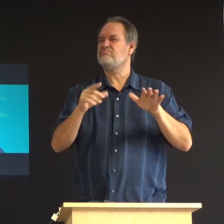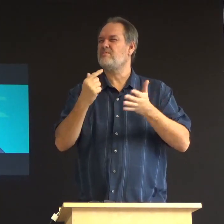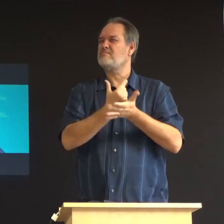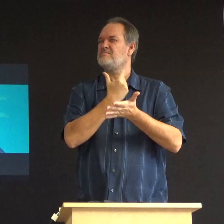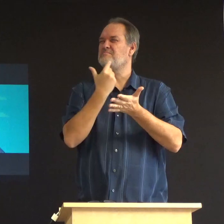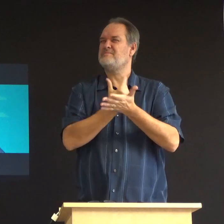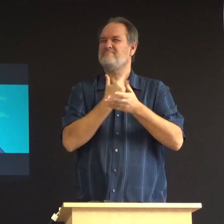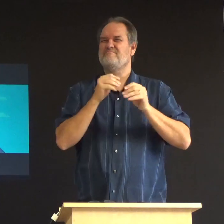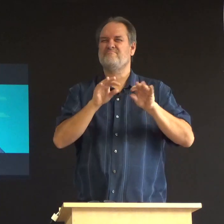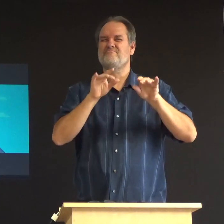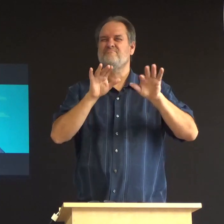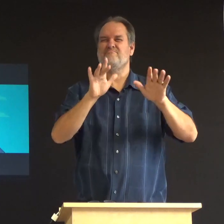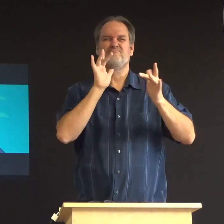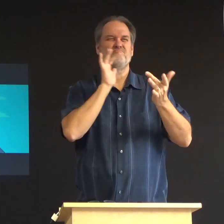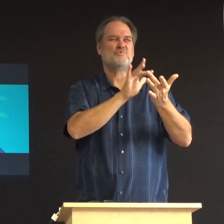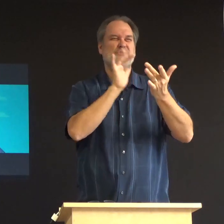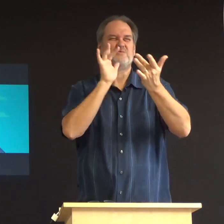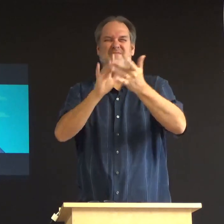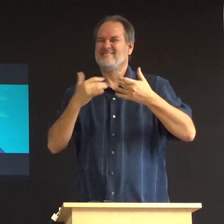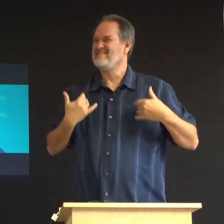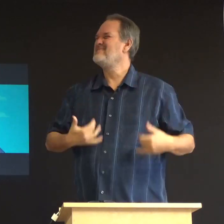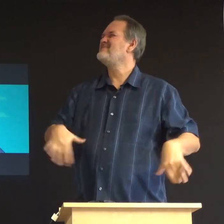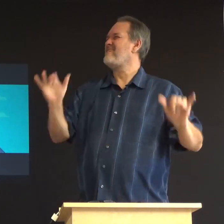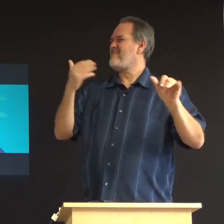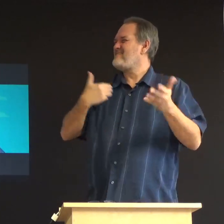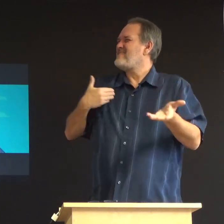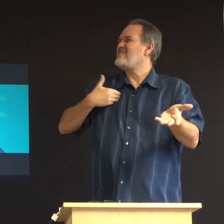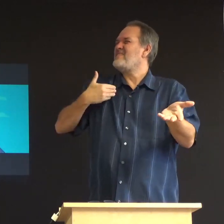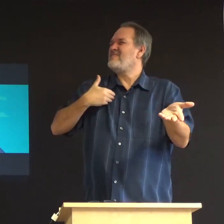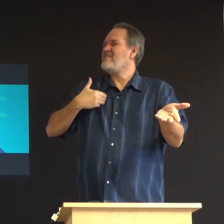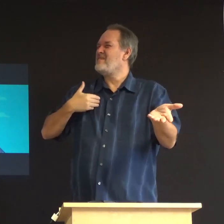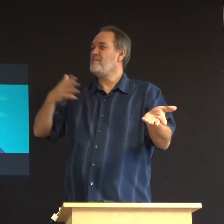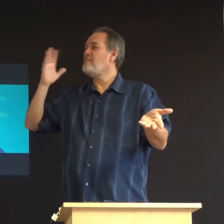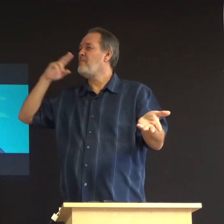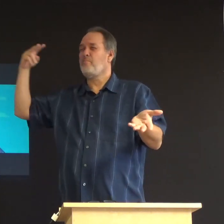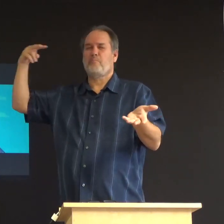Instead, spread the word, the gospel, reaching out to those.